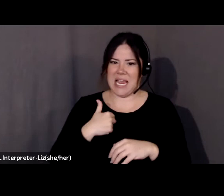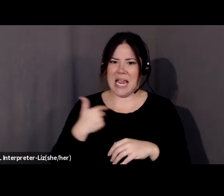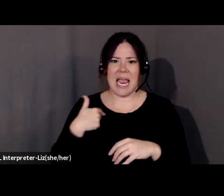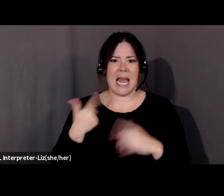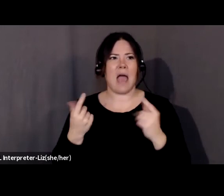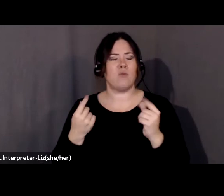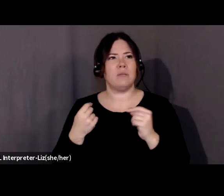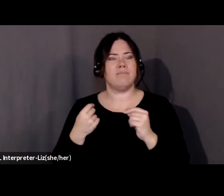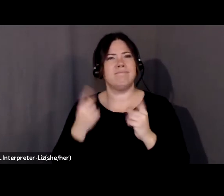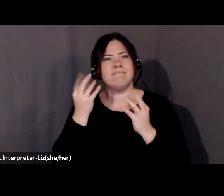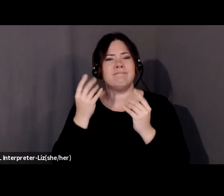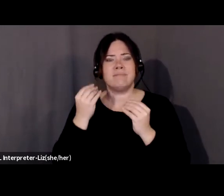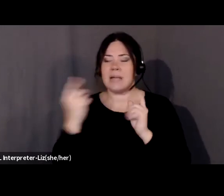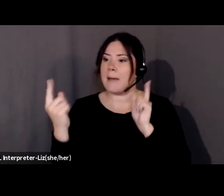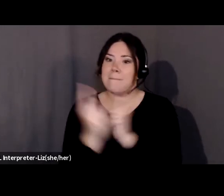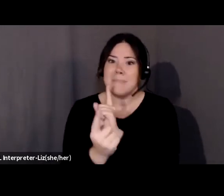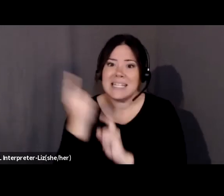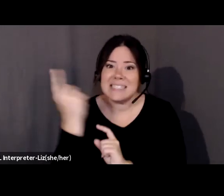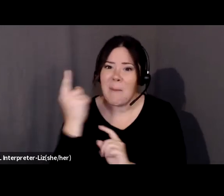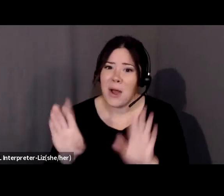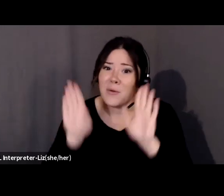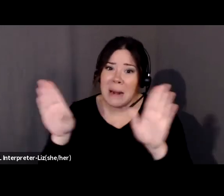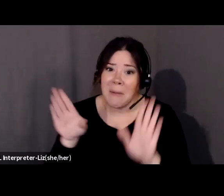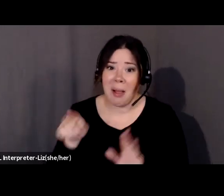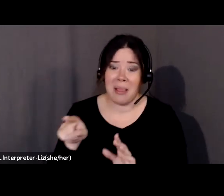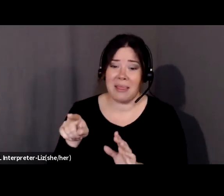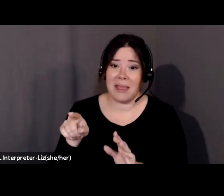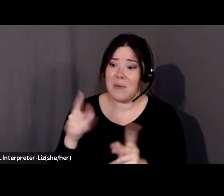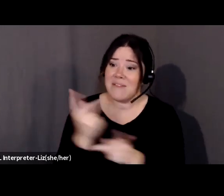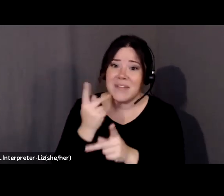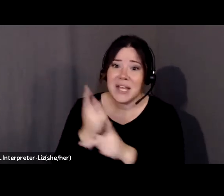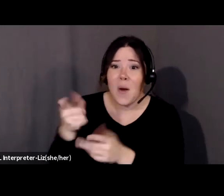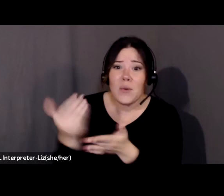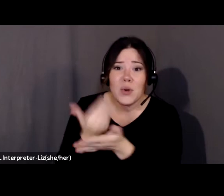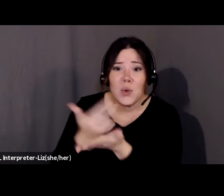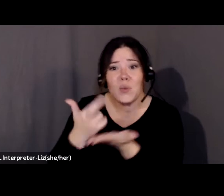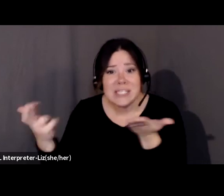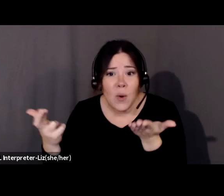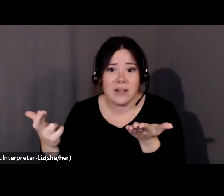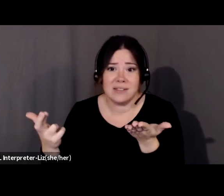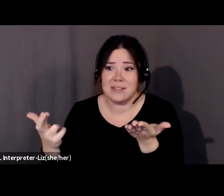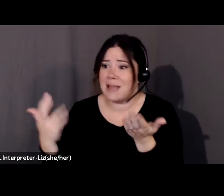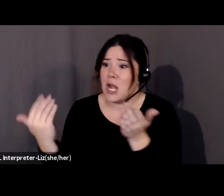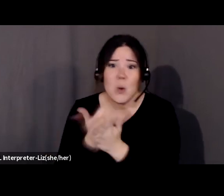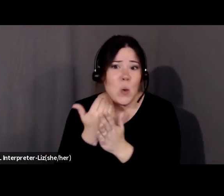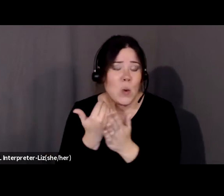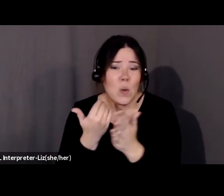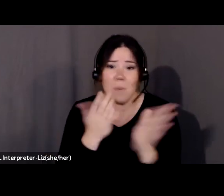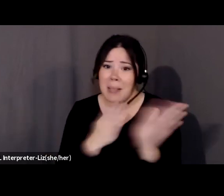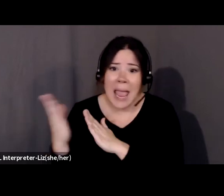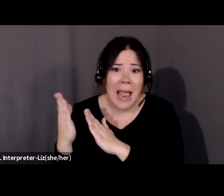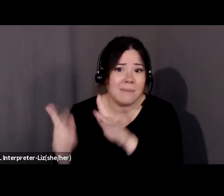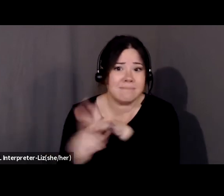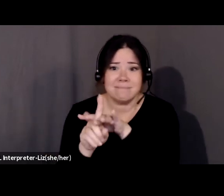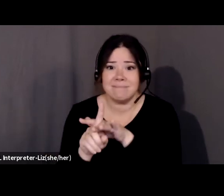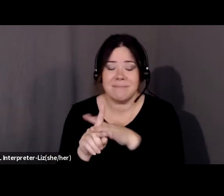and I would meet somebody incredible. And eventually we would find a resource and it would just go a whole different direction. So it won't always